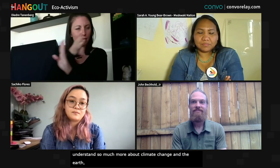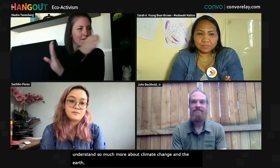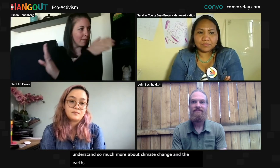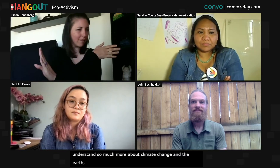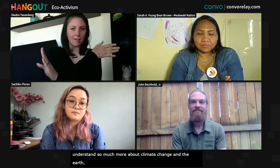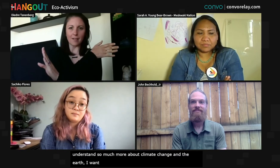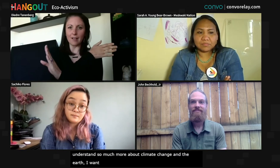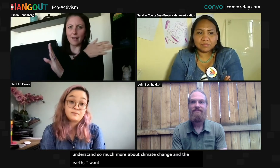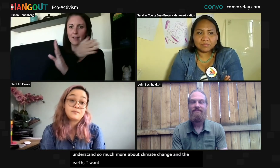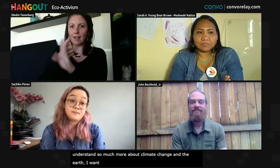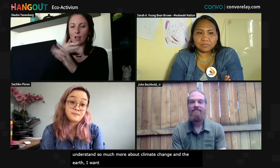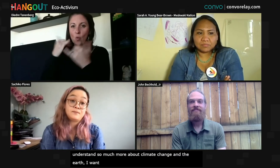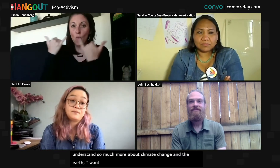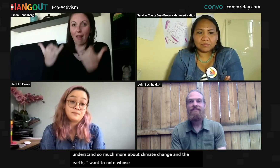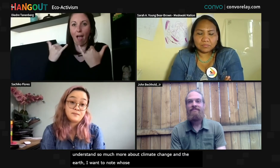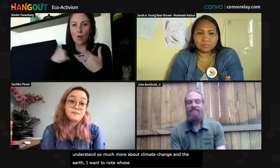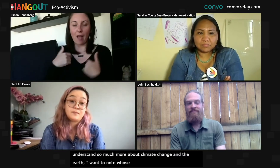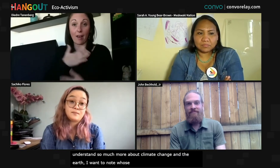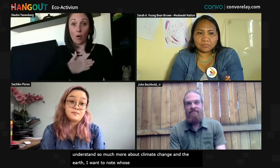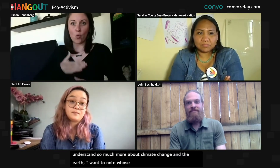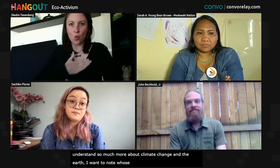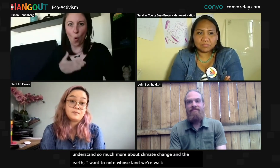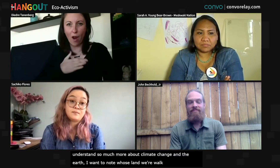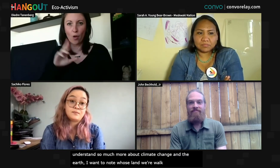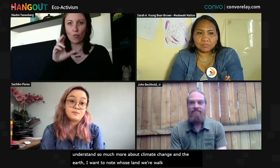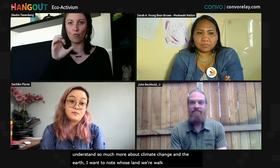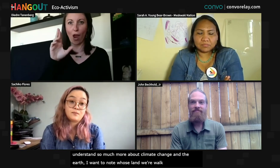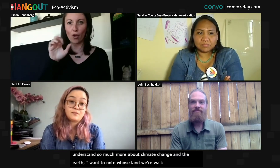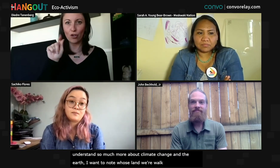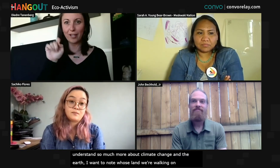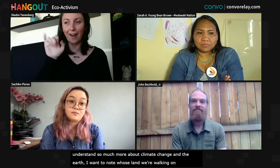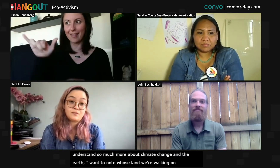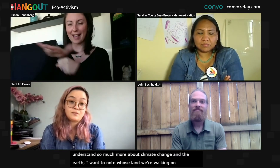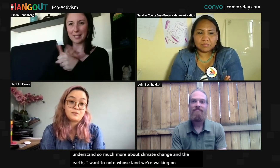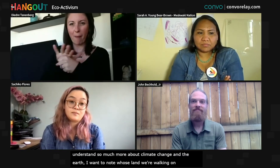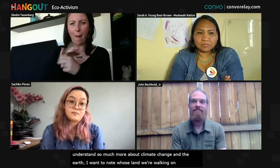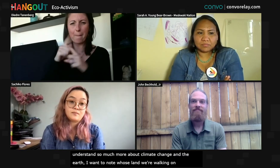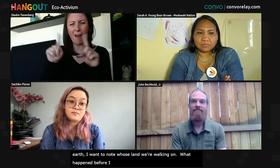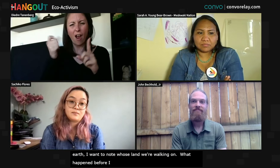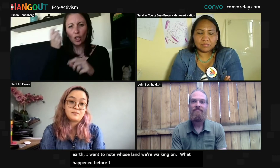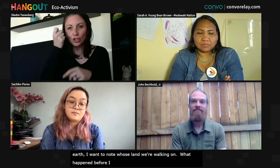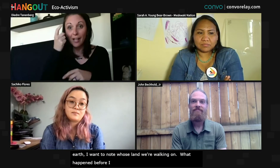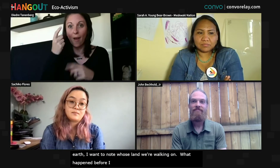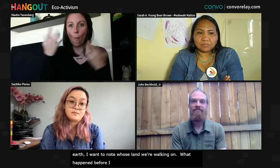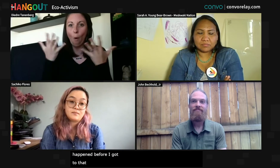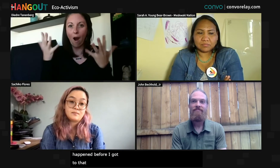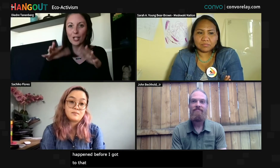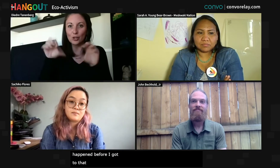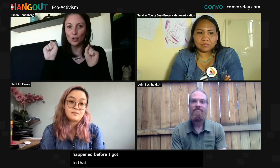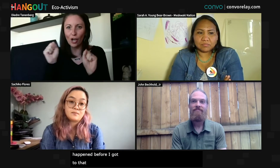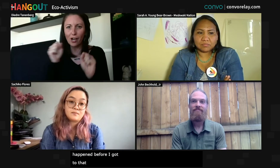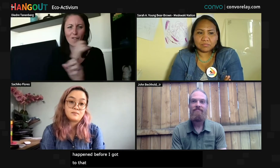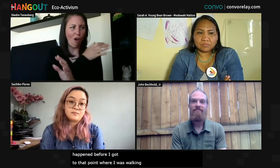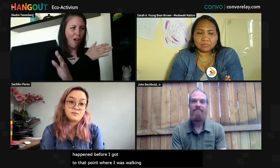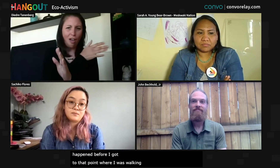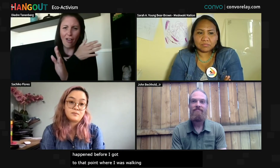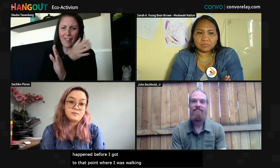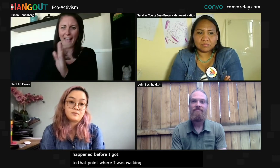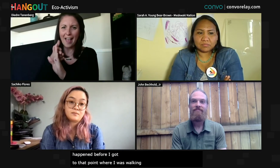walking on. What happened before I got to that point where I was walking on? So I enjoy recreationally that spot, but I want to know